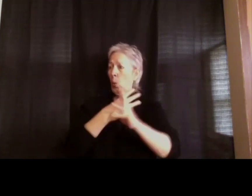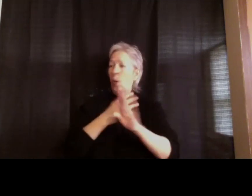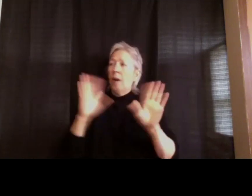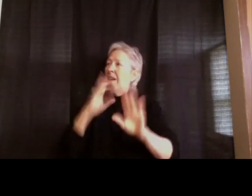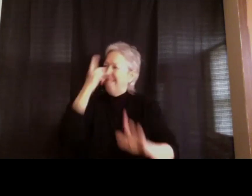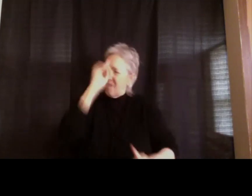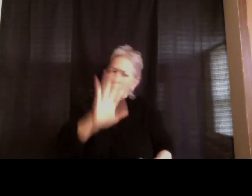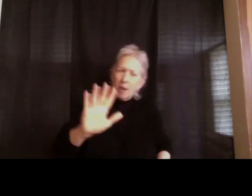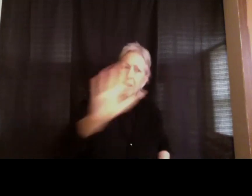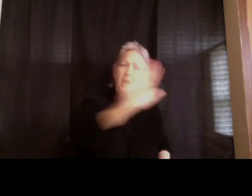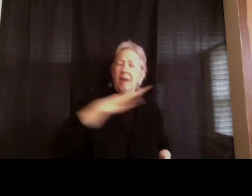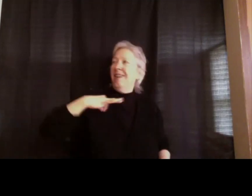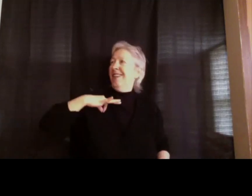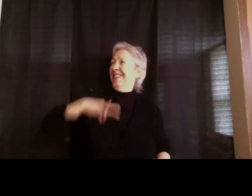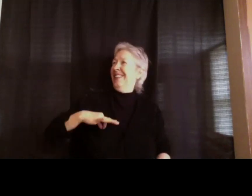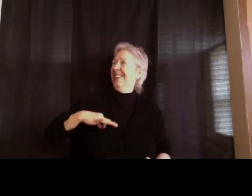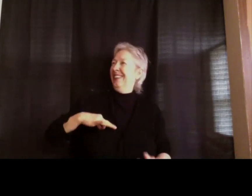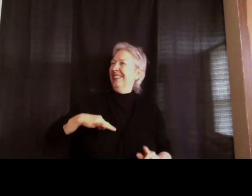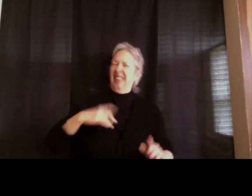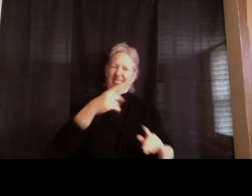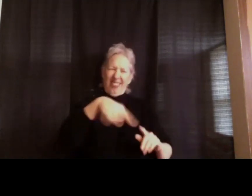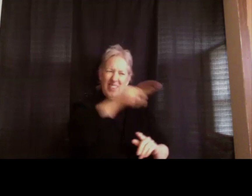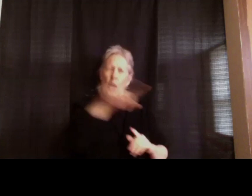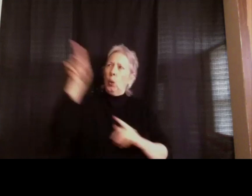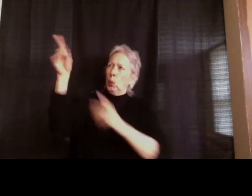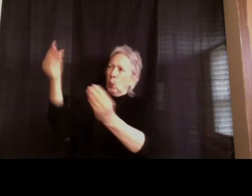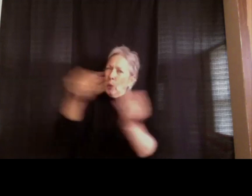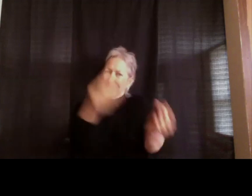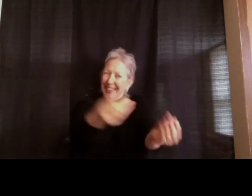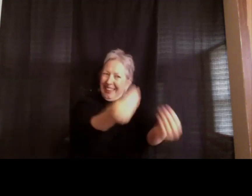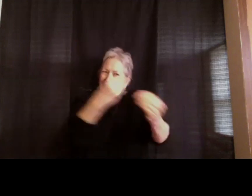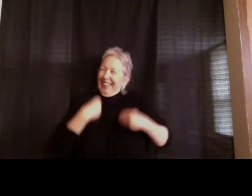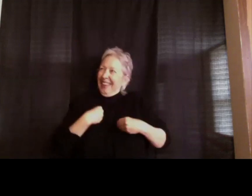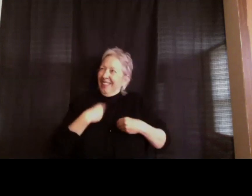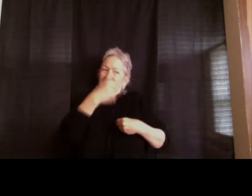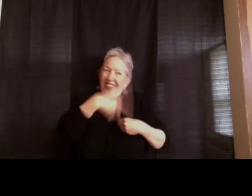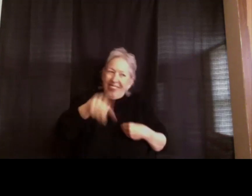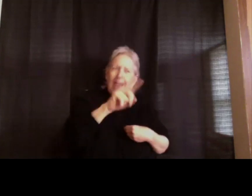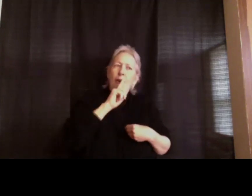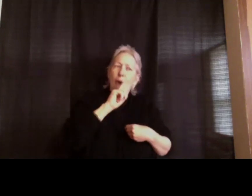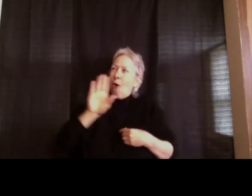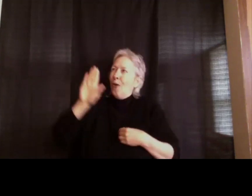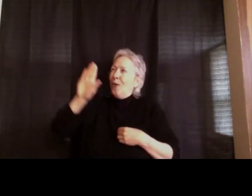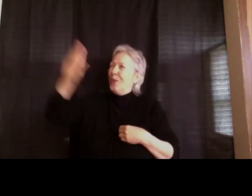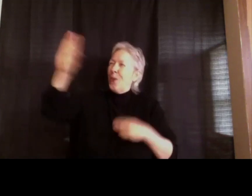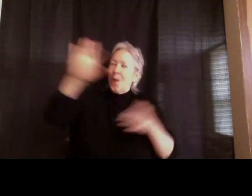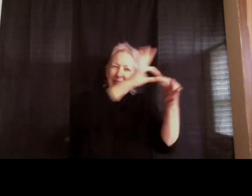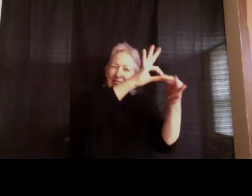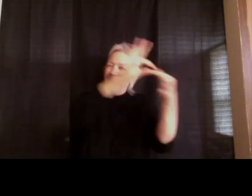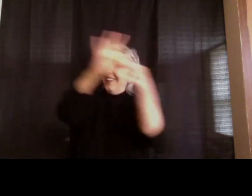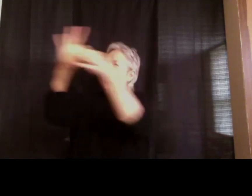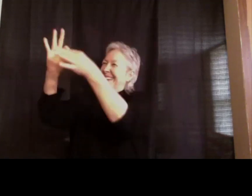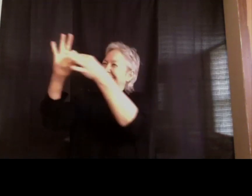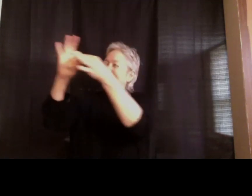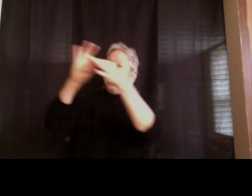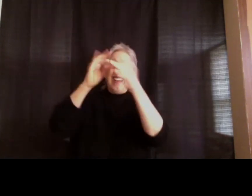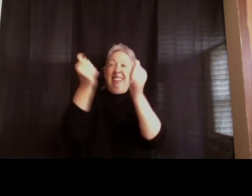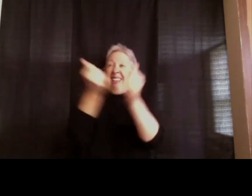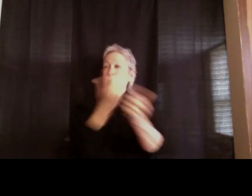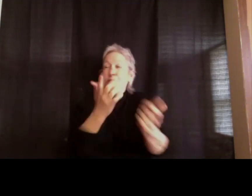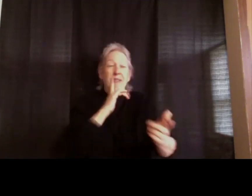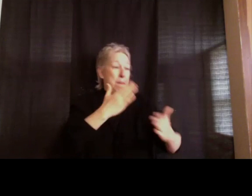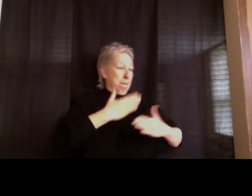of those whom you gave me, because they are yours. All mine are yours, and yours are